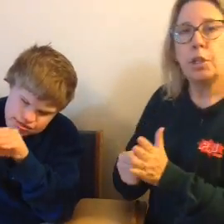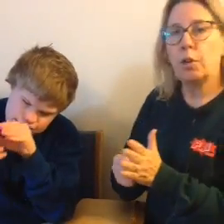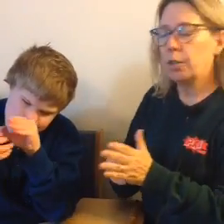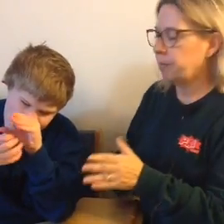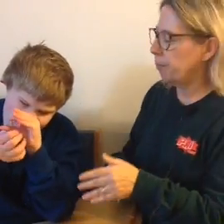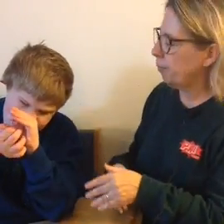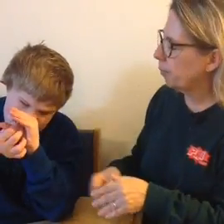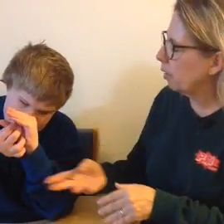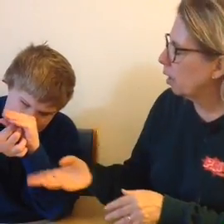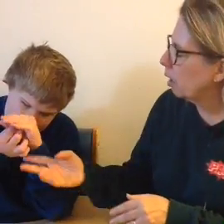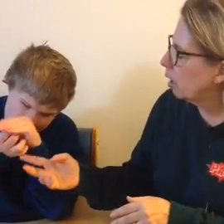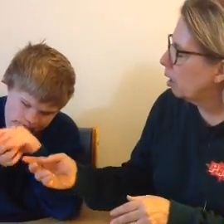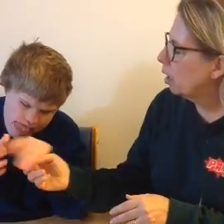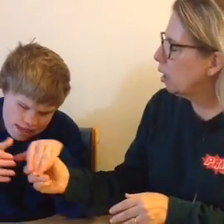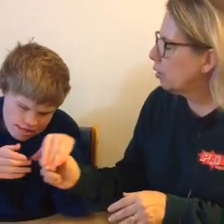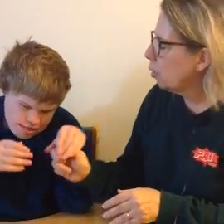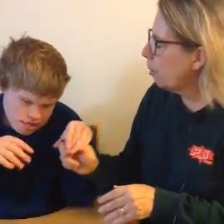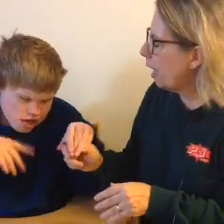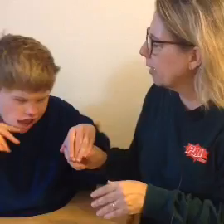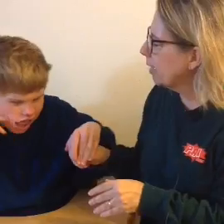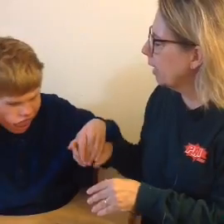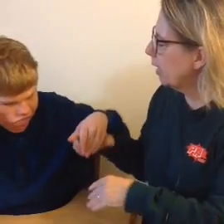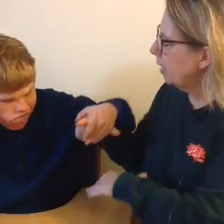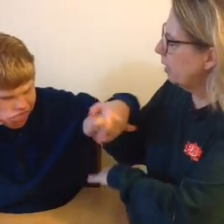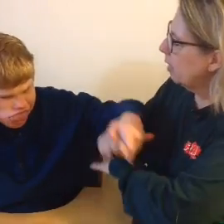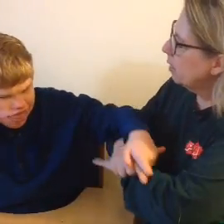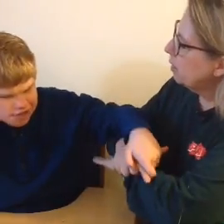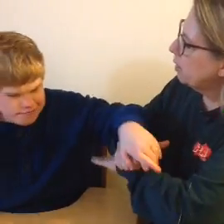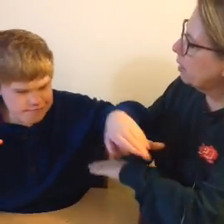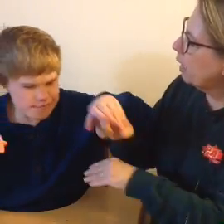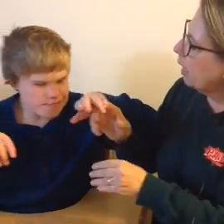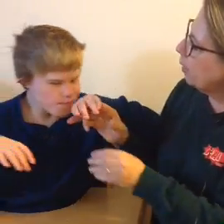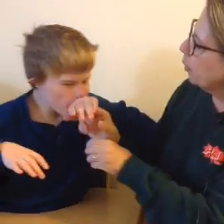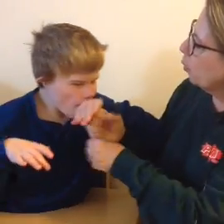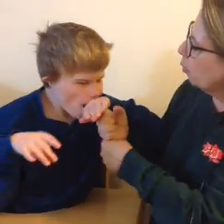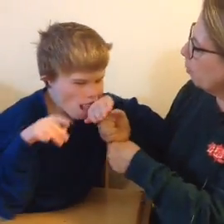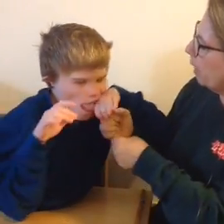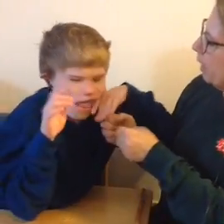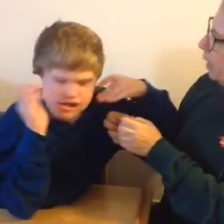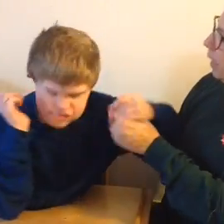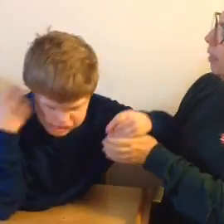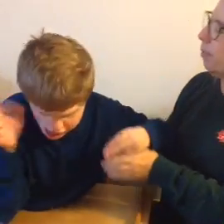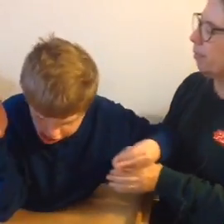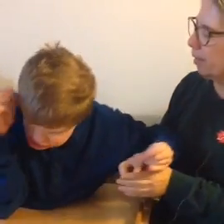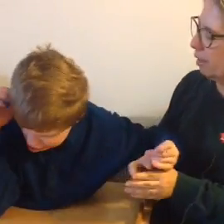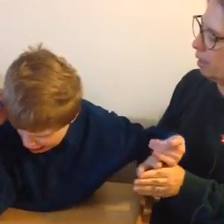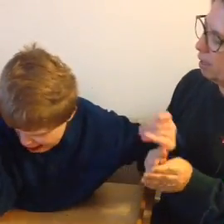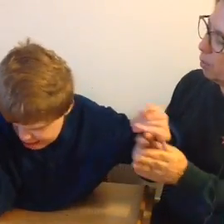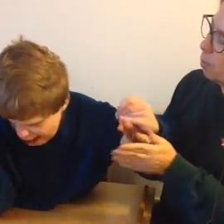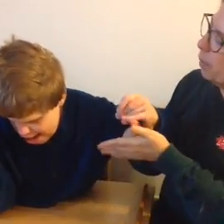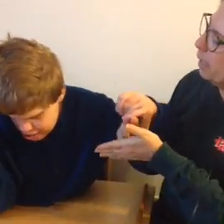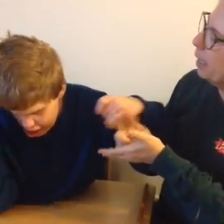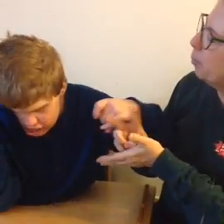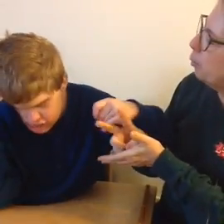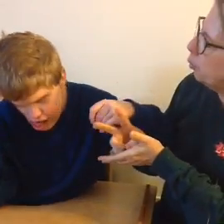you. So Maxie, today we're making a